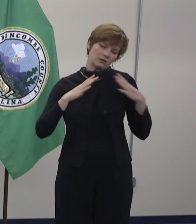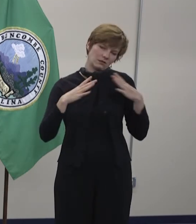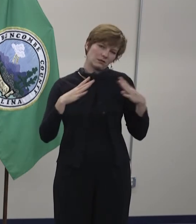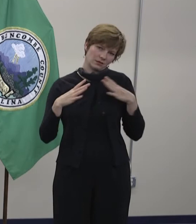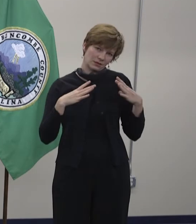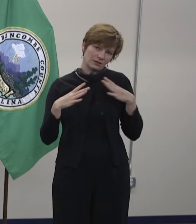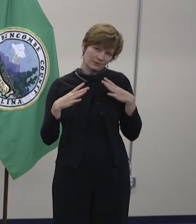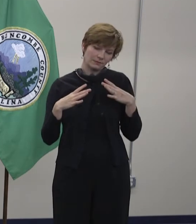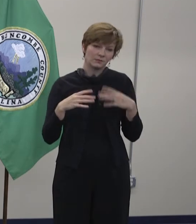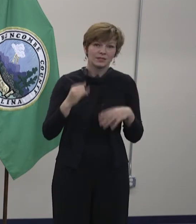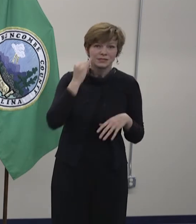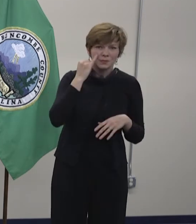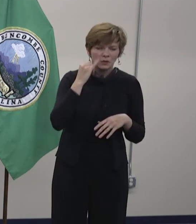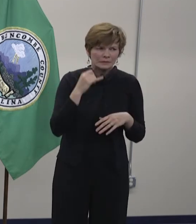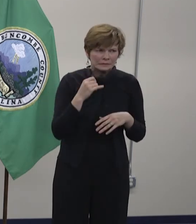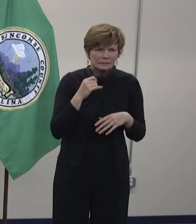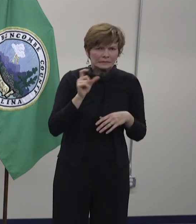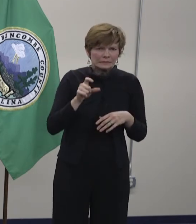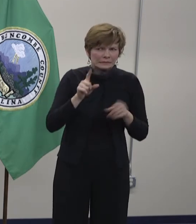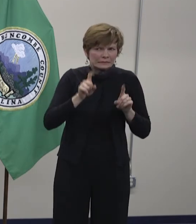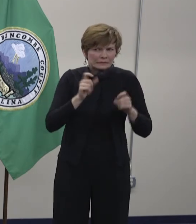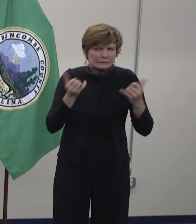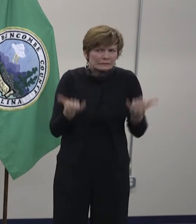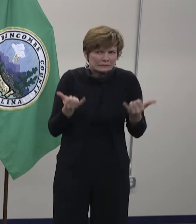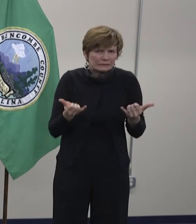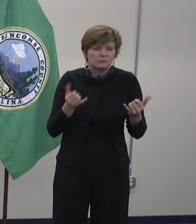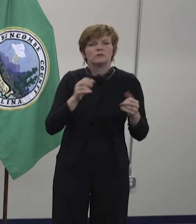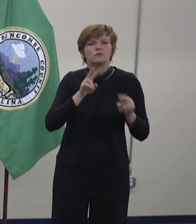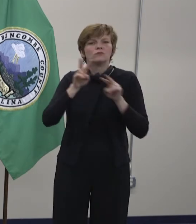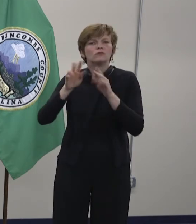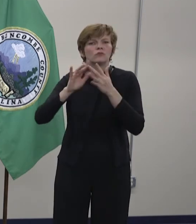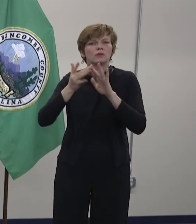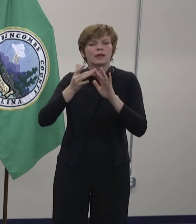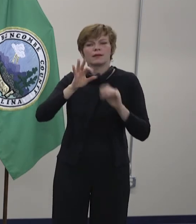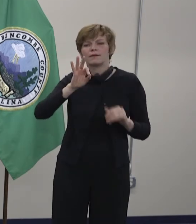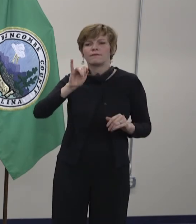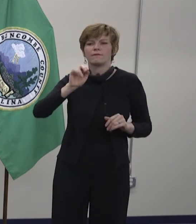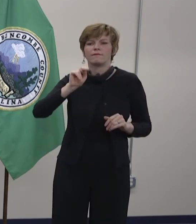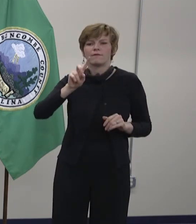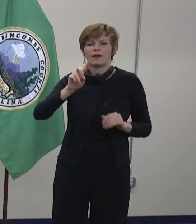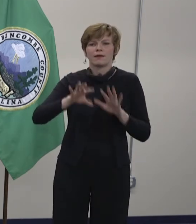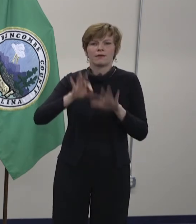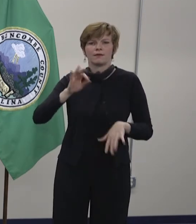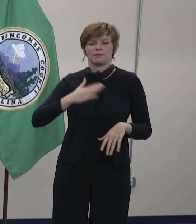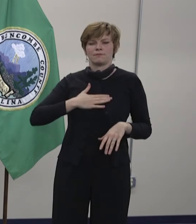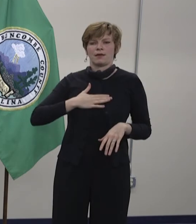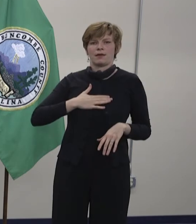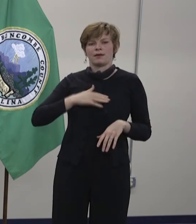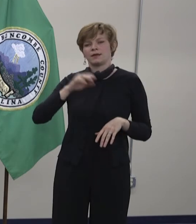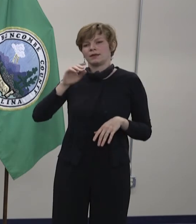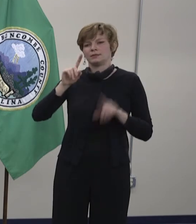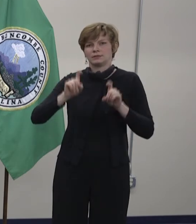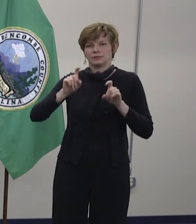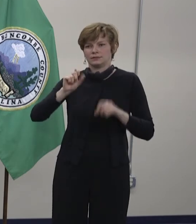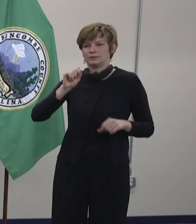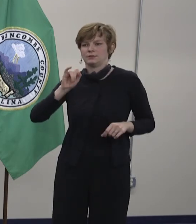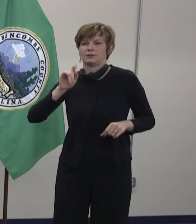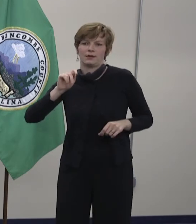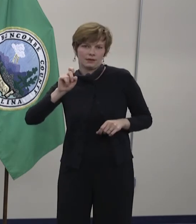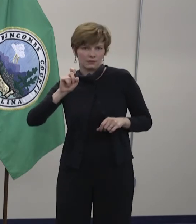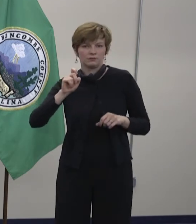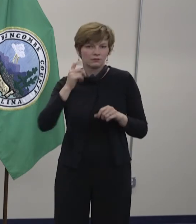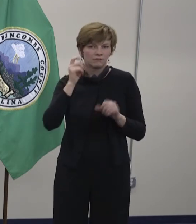this time, please visit Find My Testing Site for other community options. More information